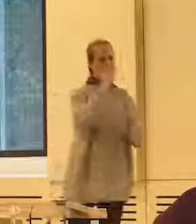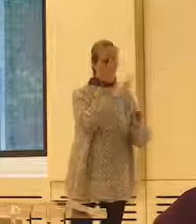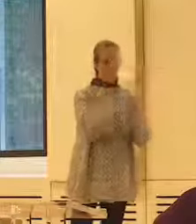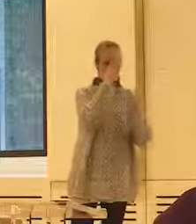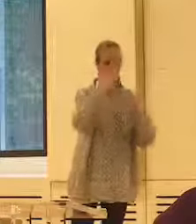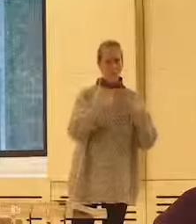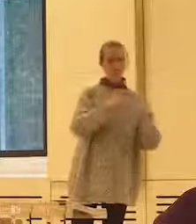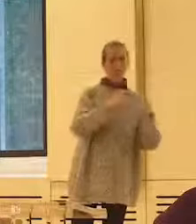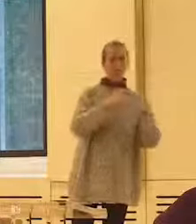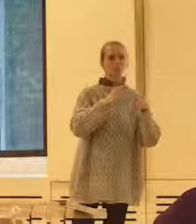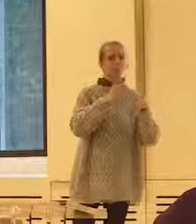this and that,